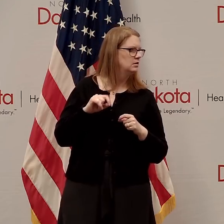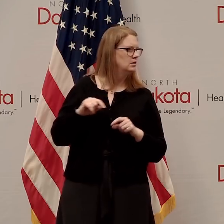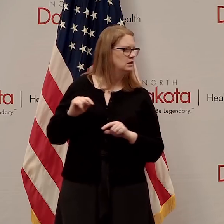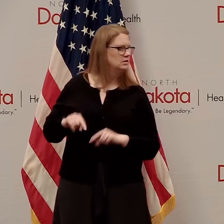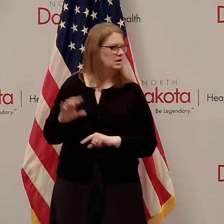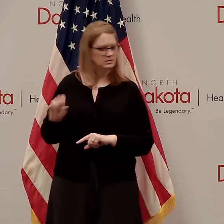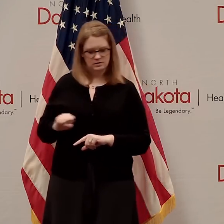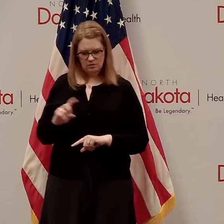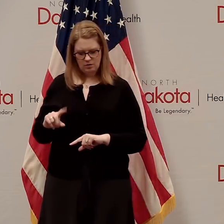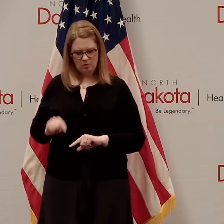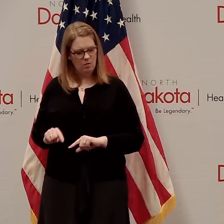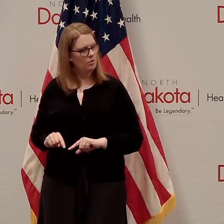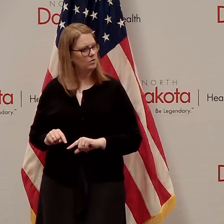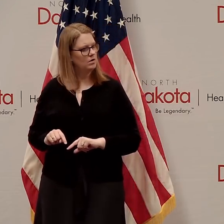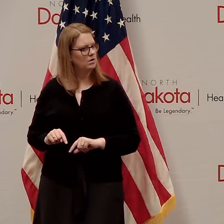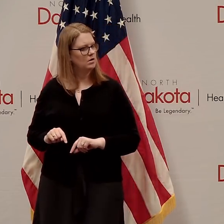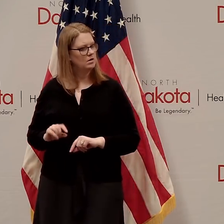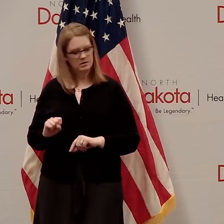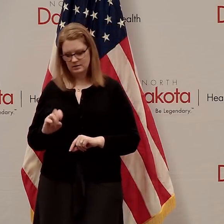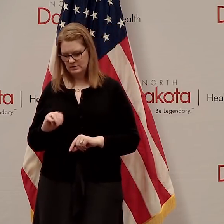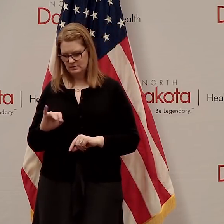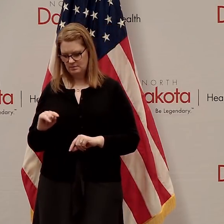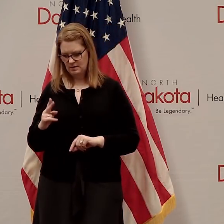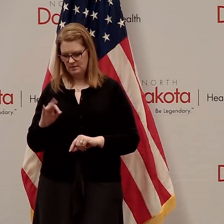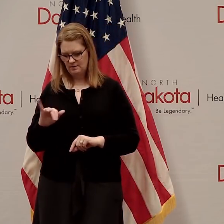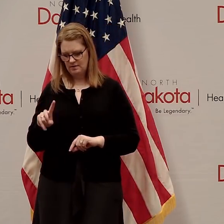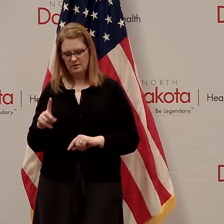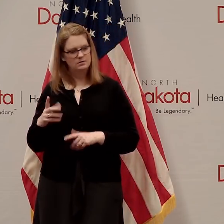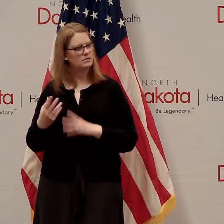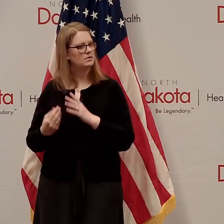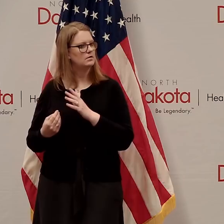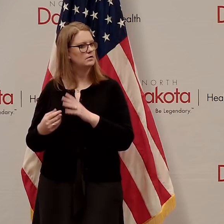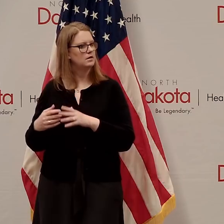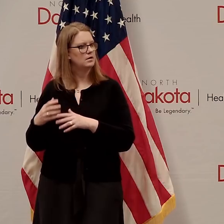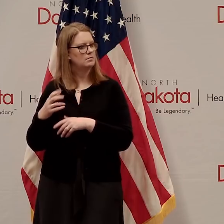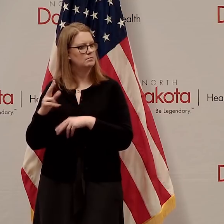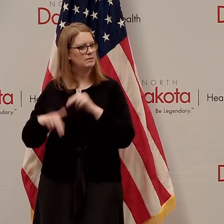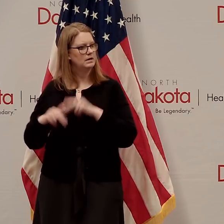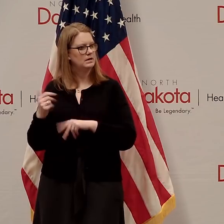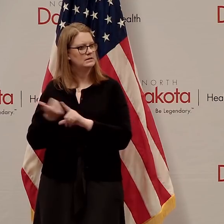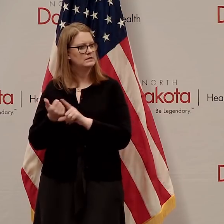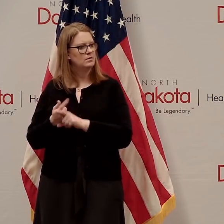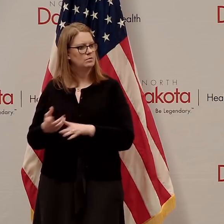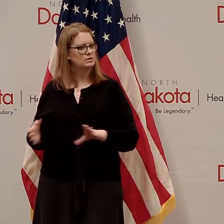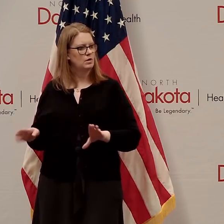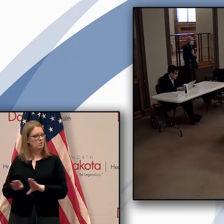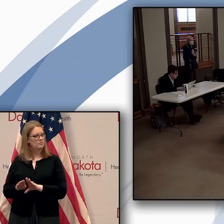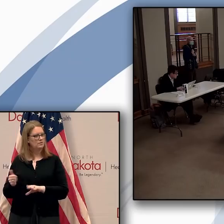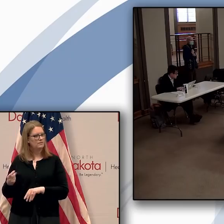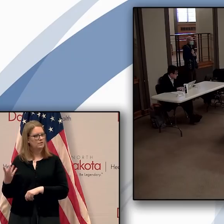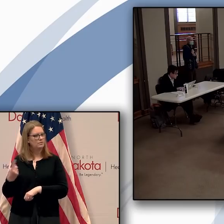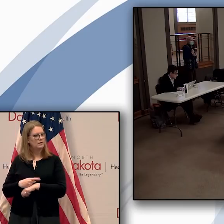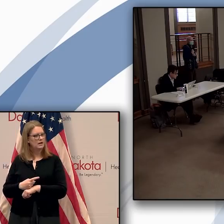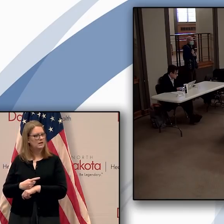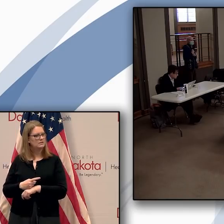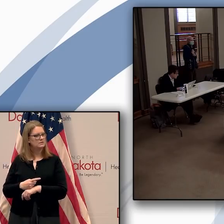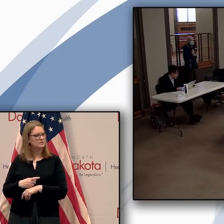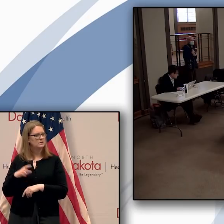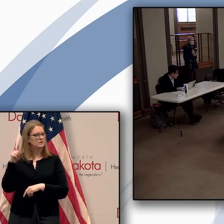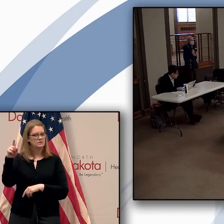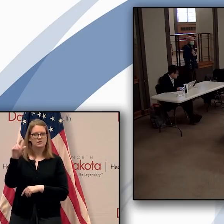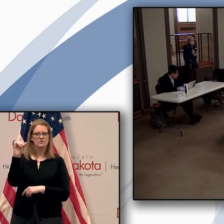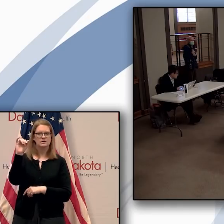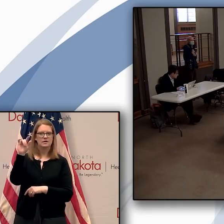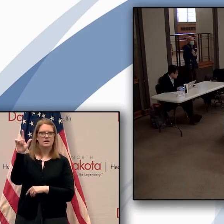the original plan for the Smithfield plant was to close it for a couple of days. You mentioned that at the top that was the plan going forward right now with the